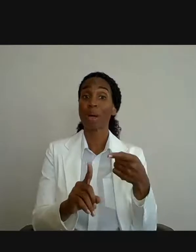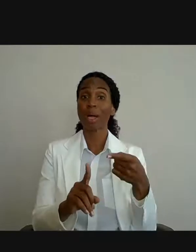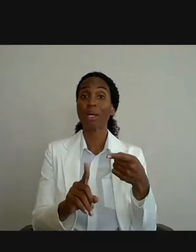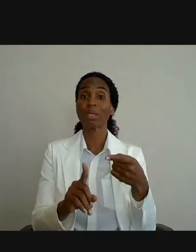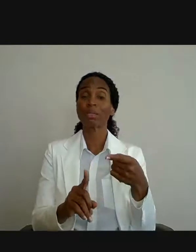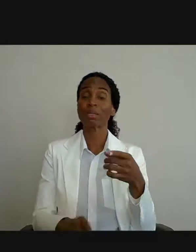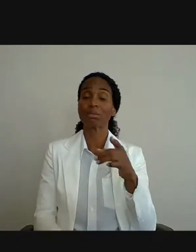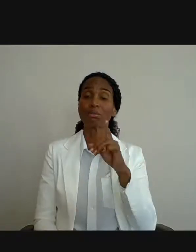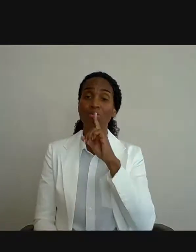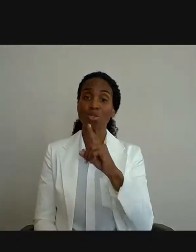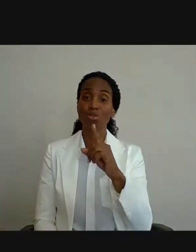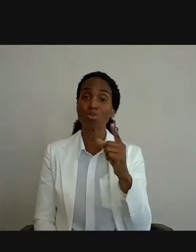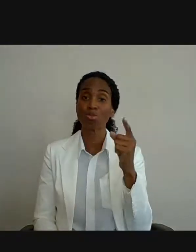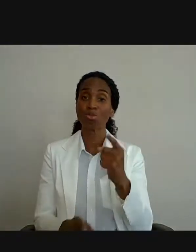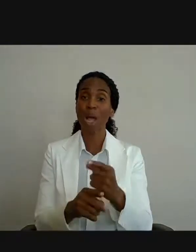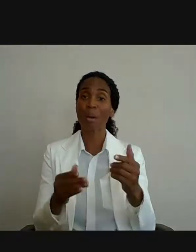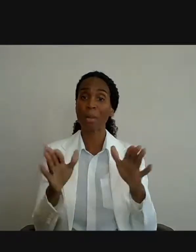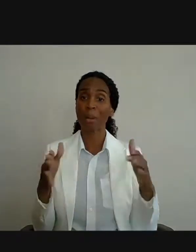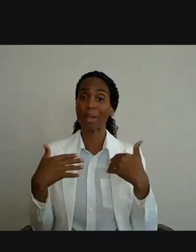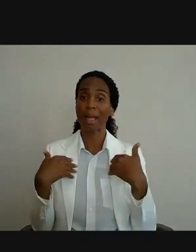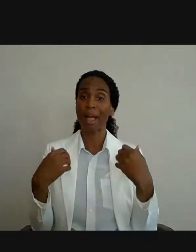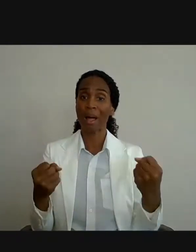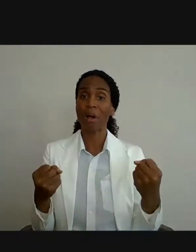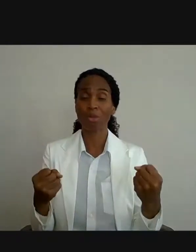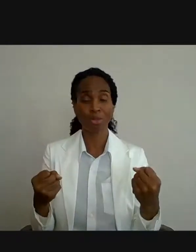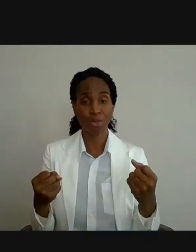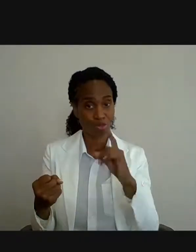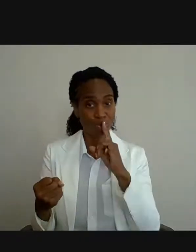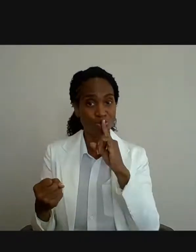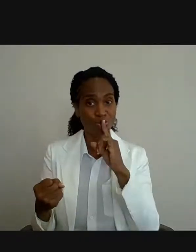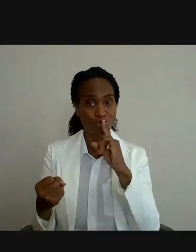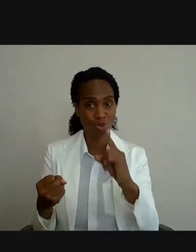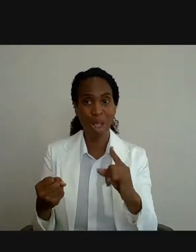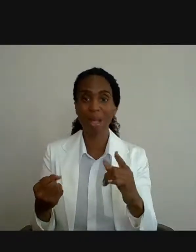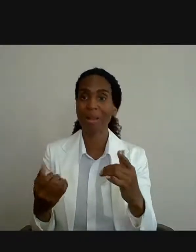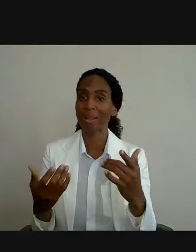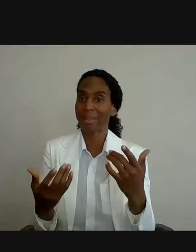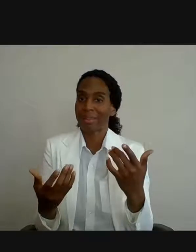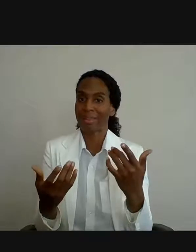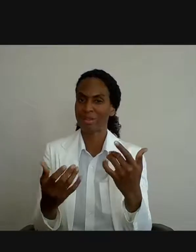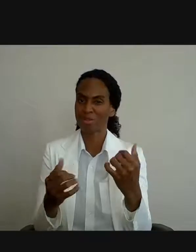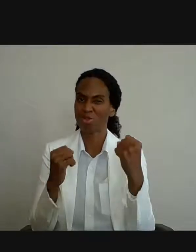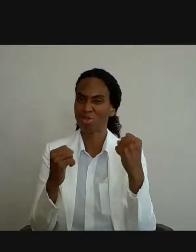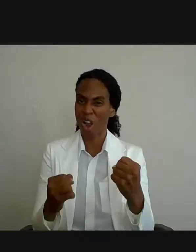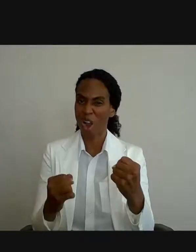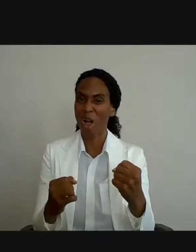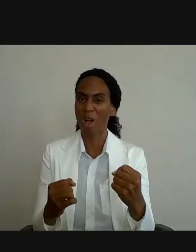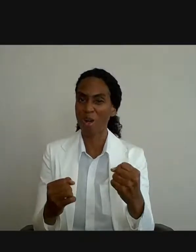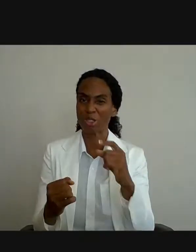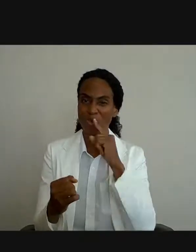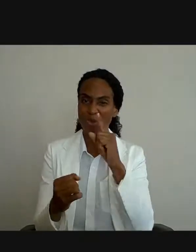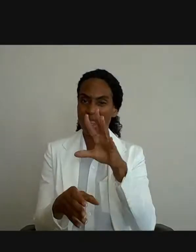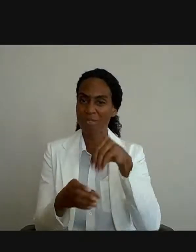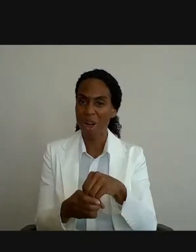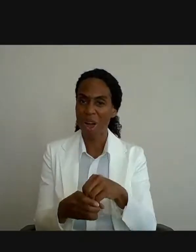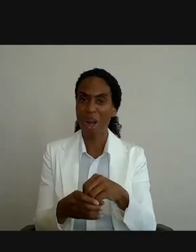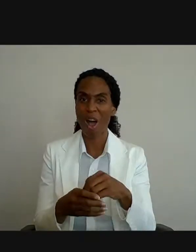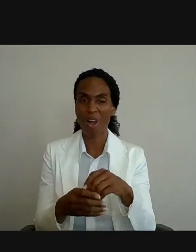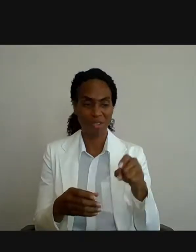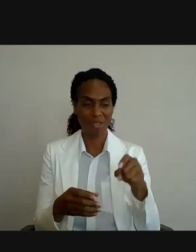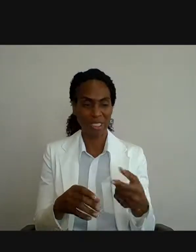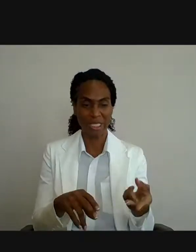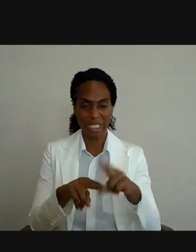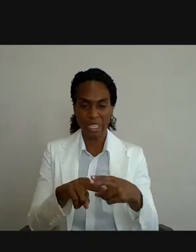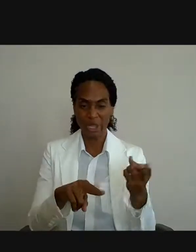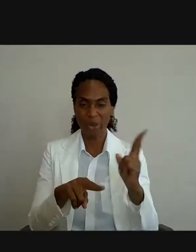absolutely, public health is dynamic. And if we need to increase the amount of